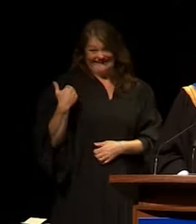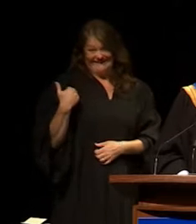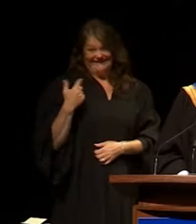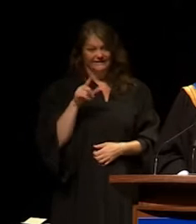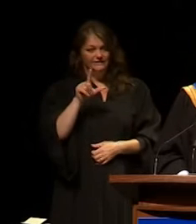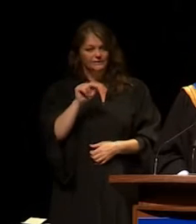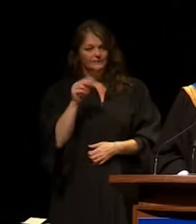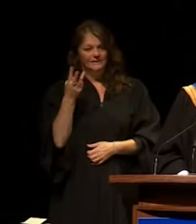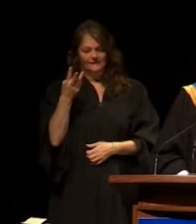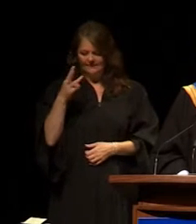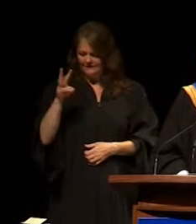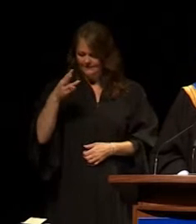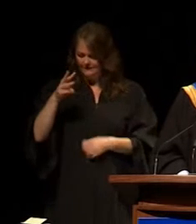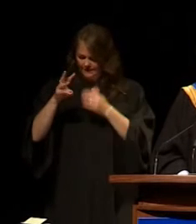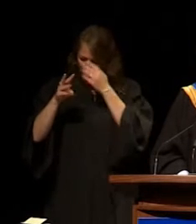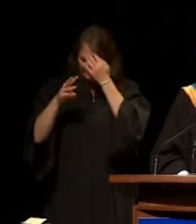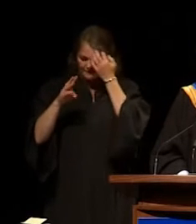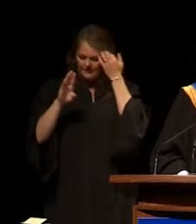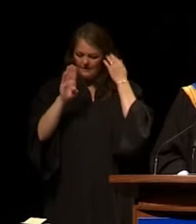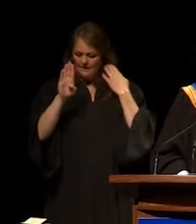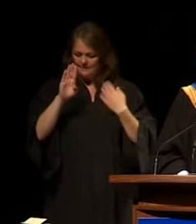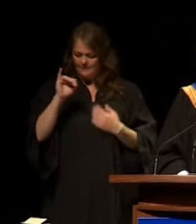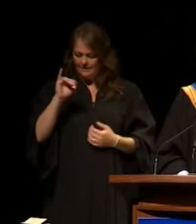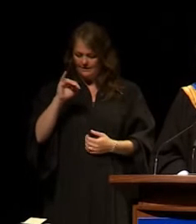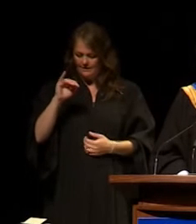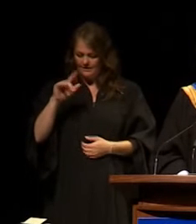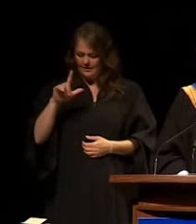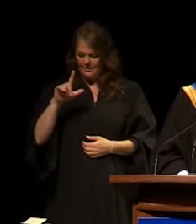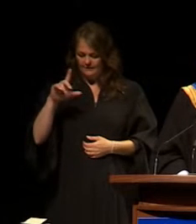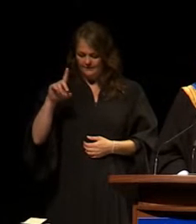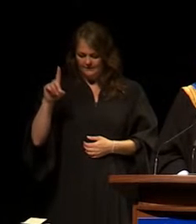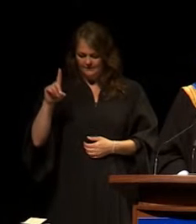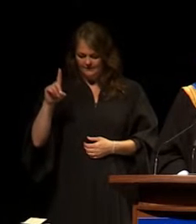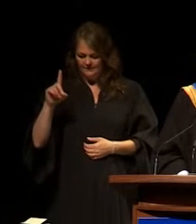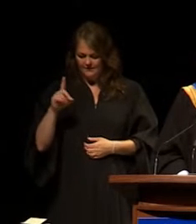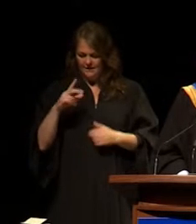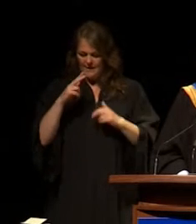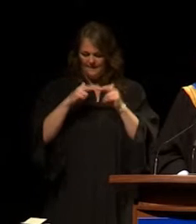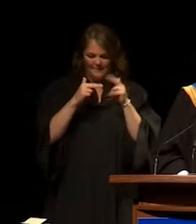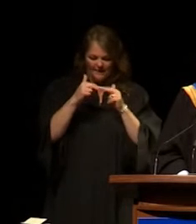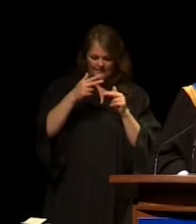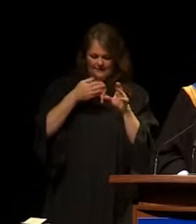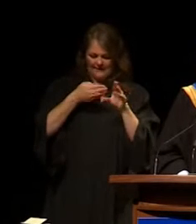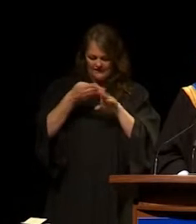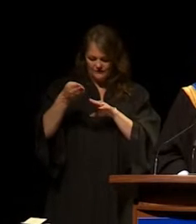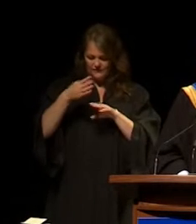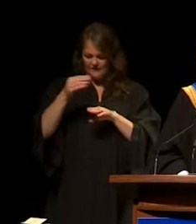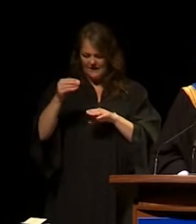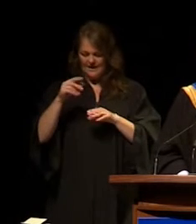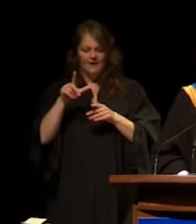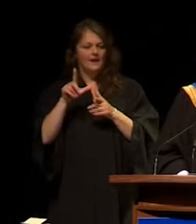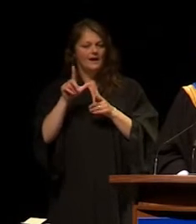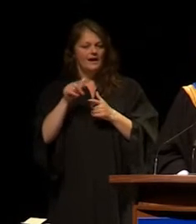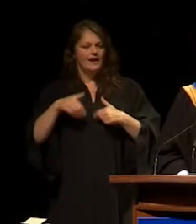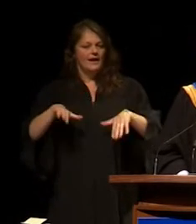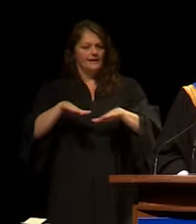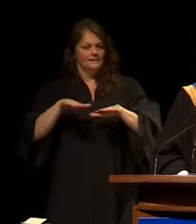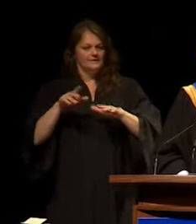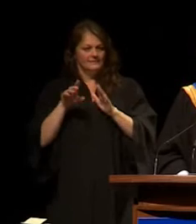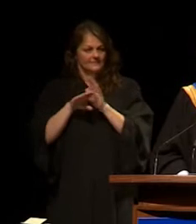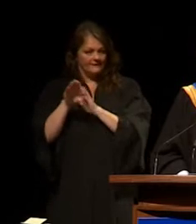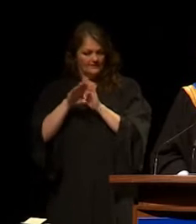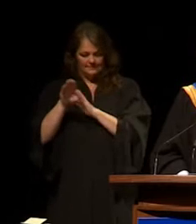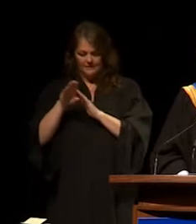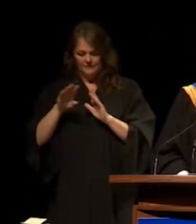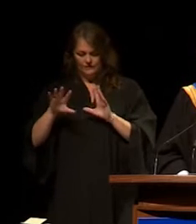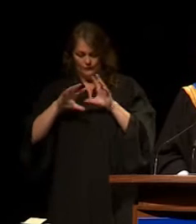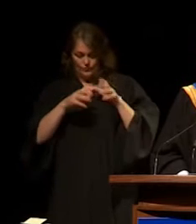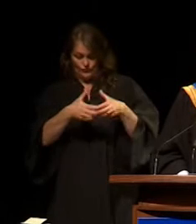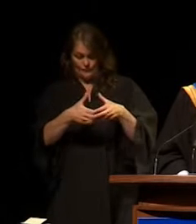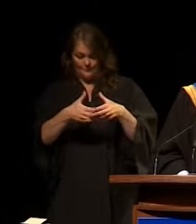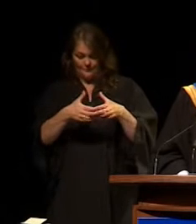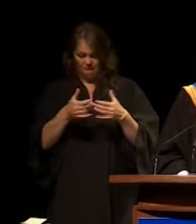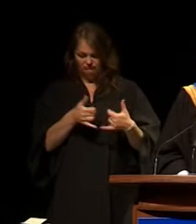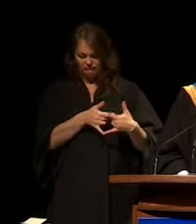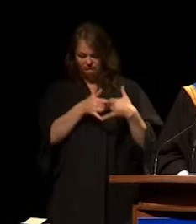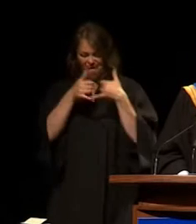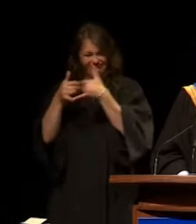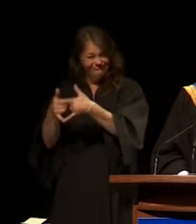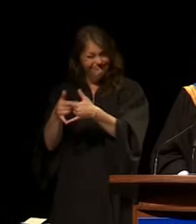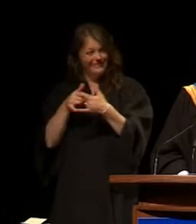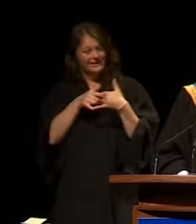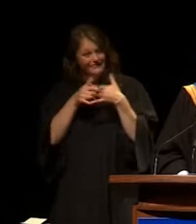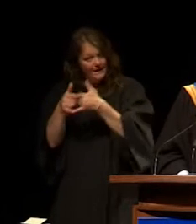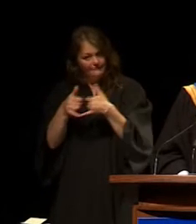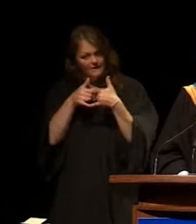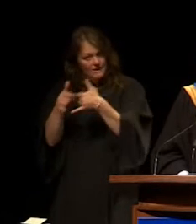by Building Industry and Land Development Association with 7 awards,